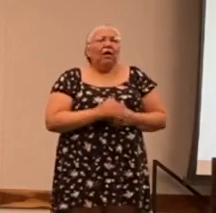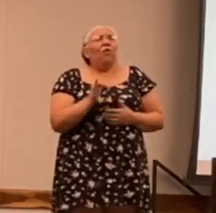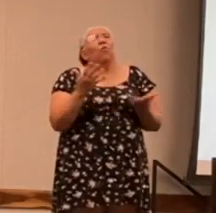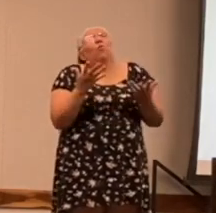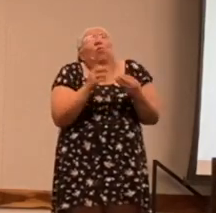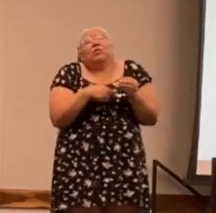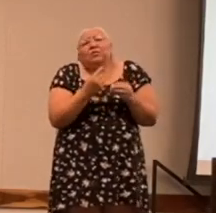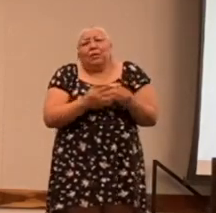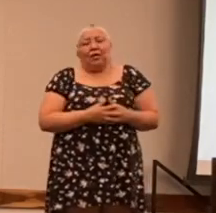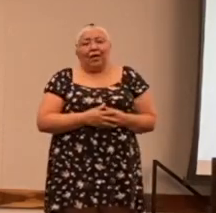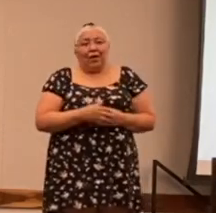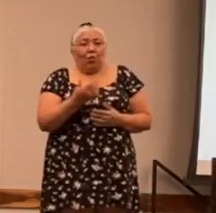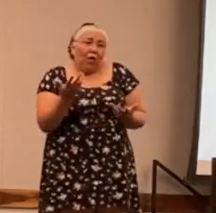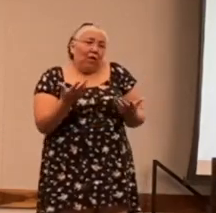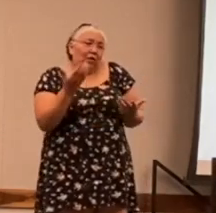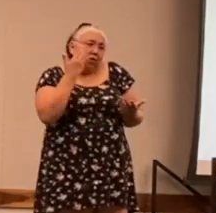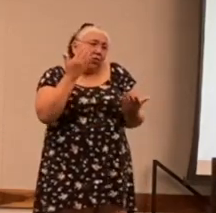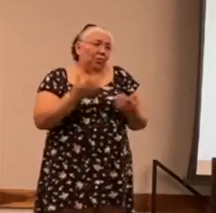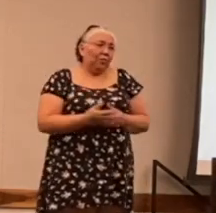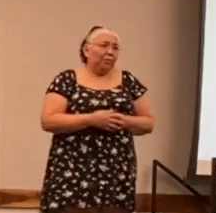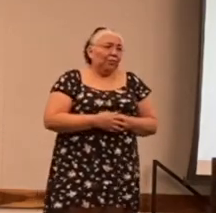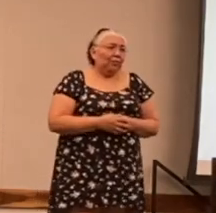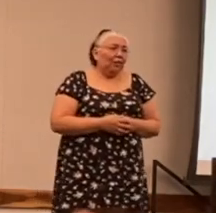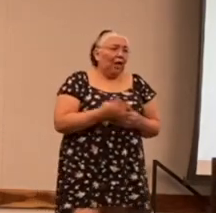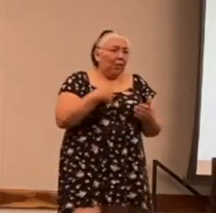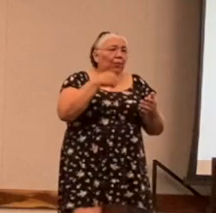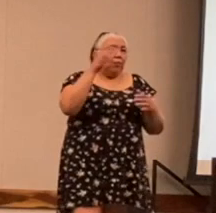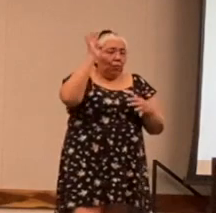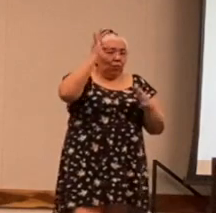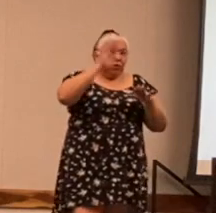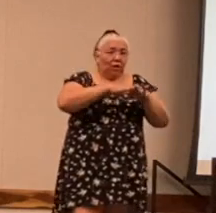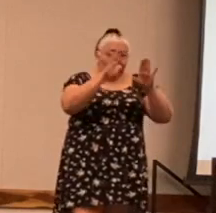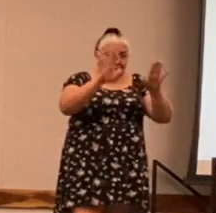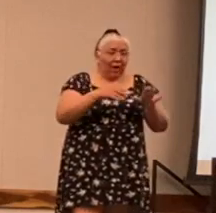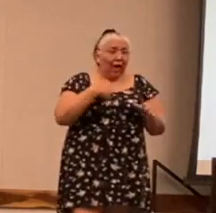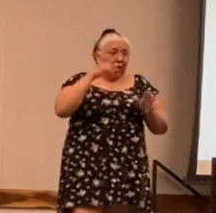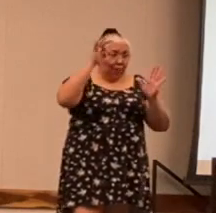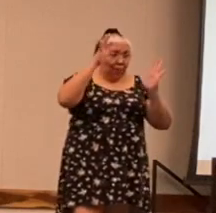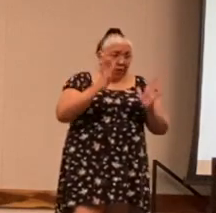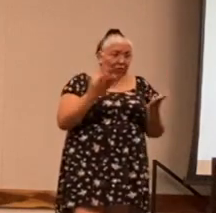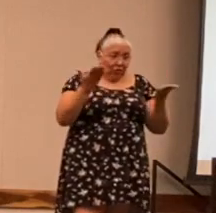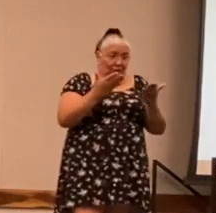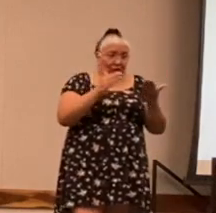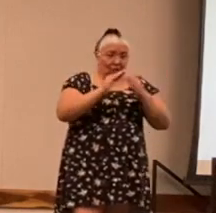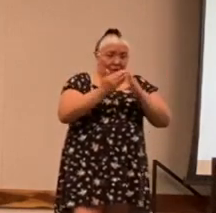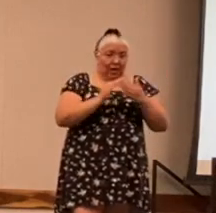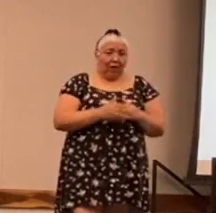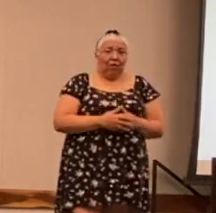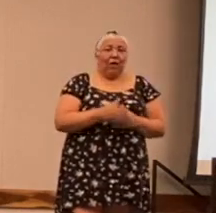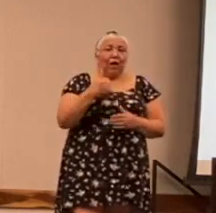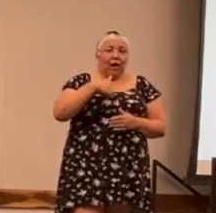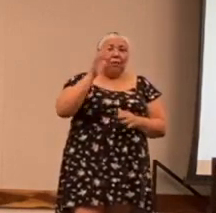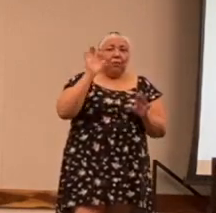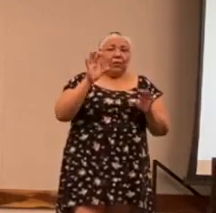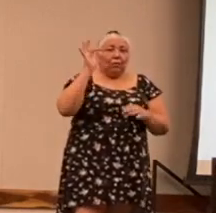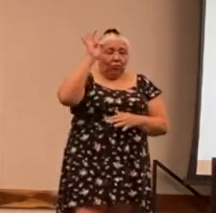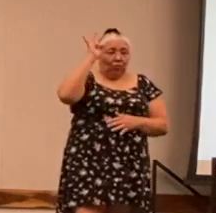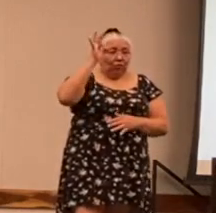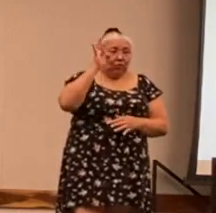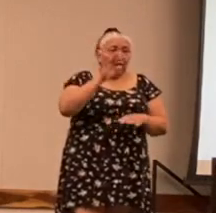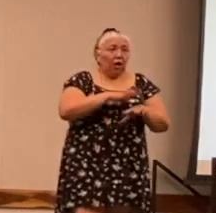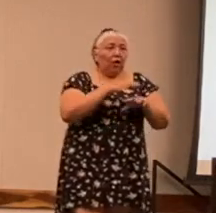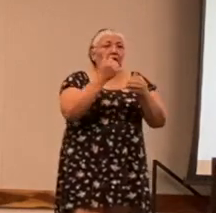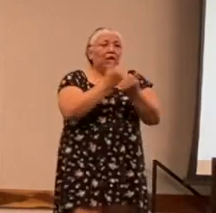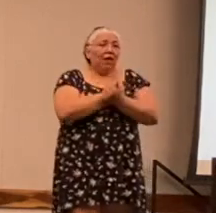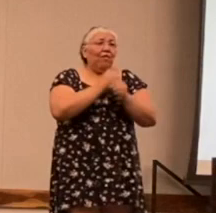it about?" And so I said, "Well, you know, I'm going to be preaching on Sunday. I'm a pastor here in town. So I'm going to be preaching on love